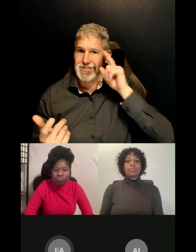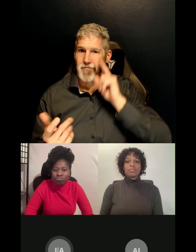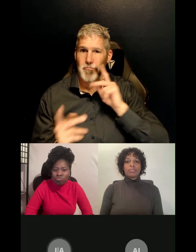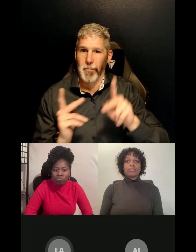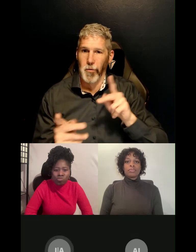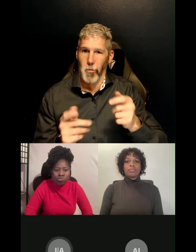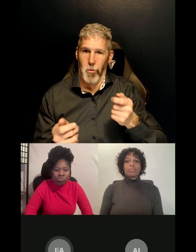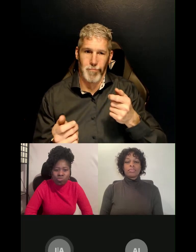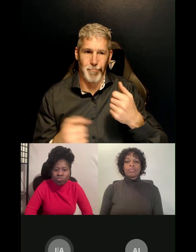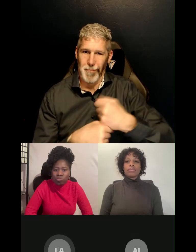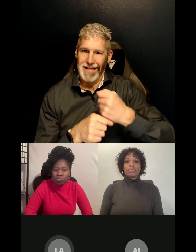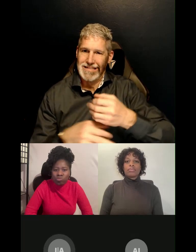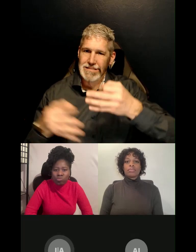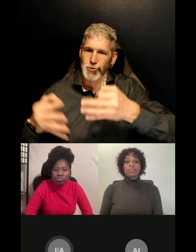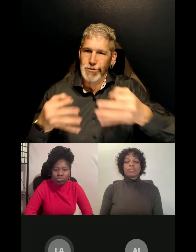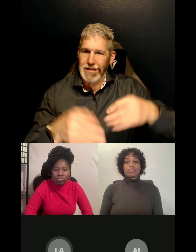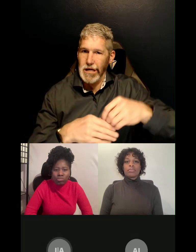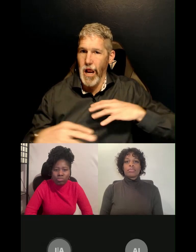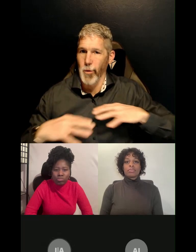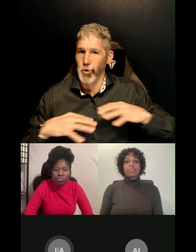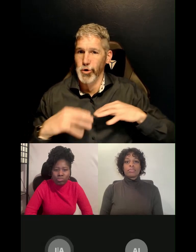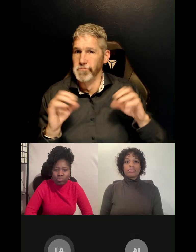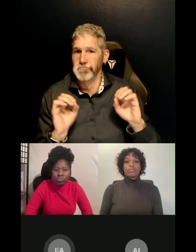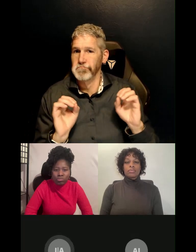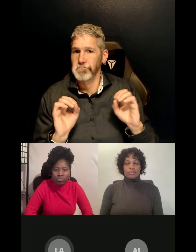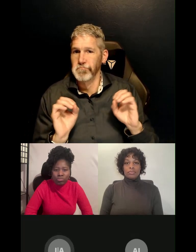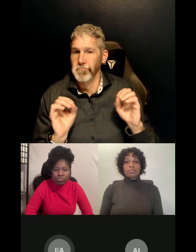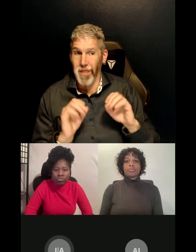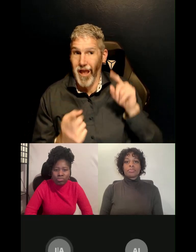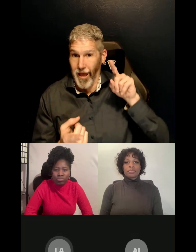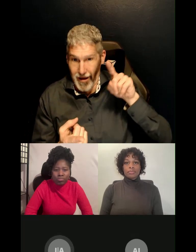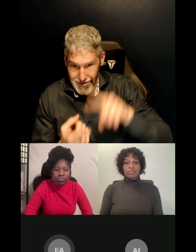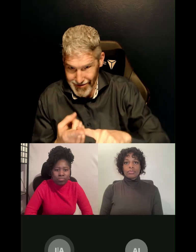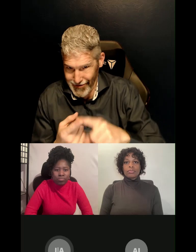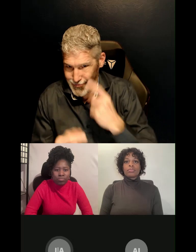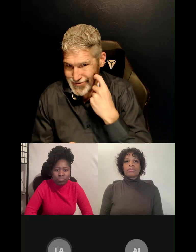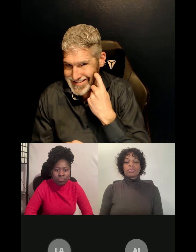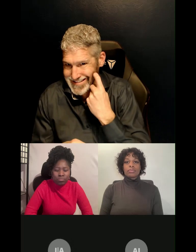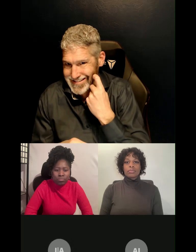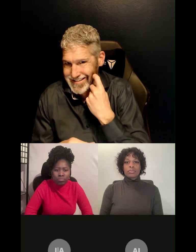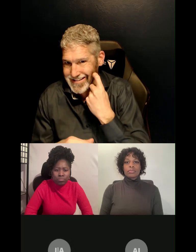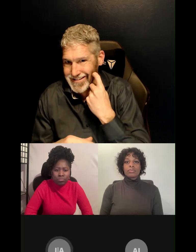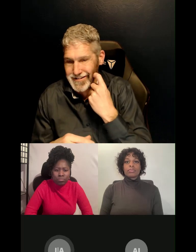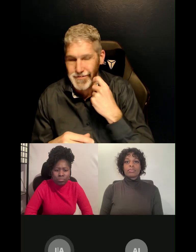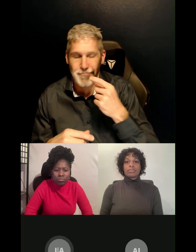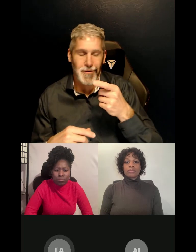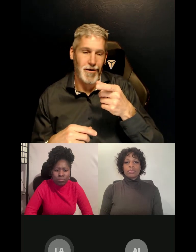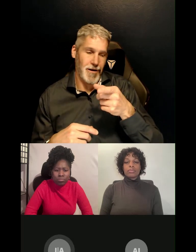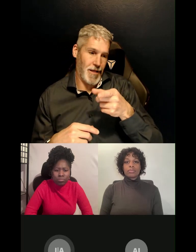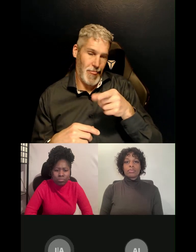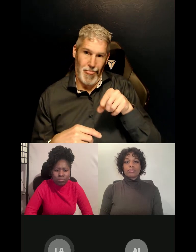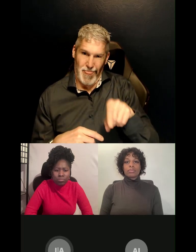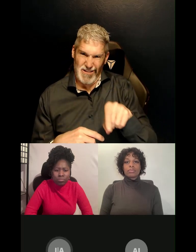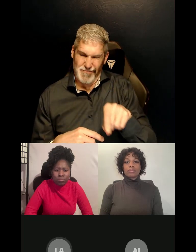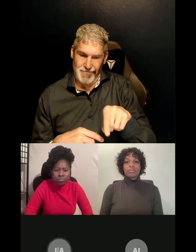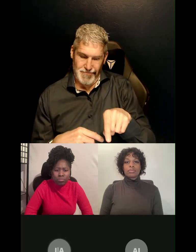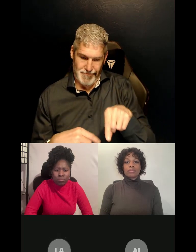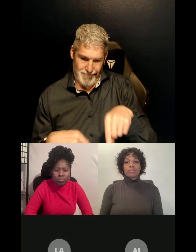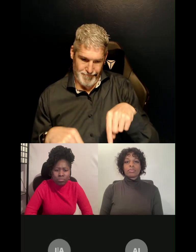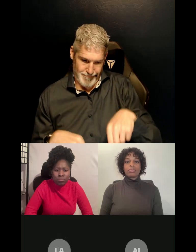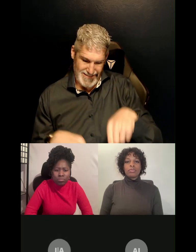weren't deaf authors. There weren't deaf people who made decisions in Hollywood until just